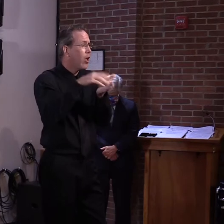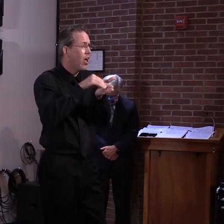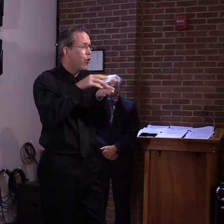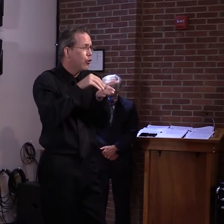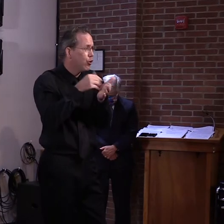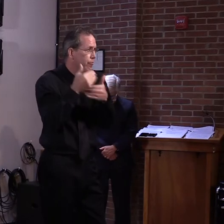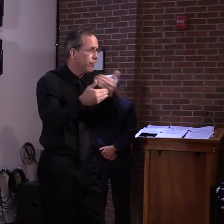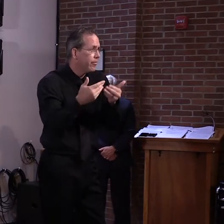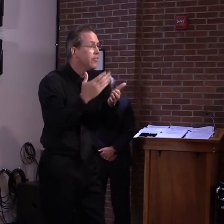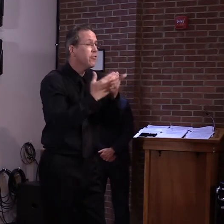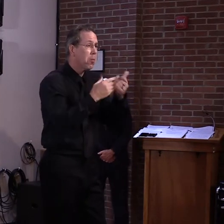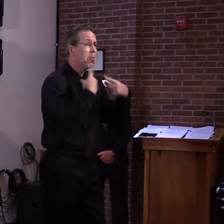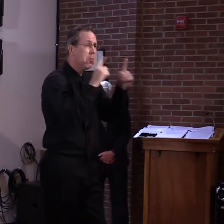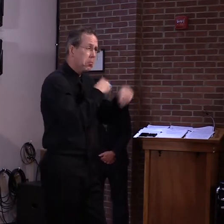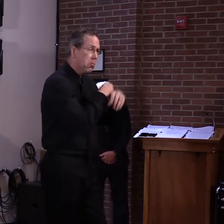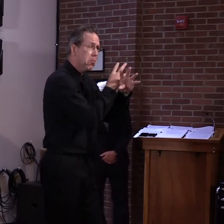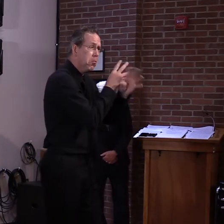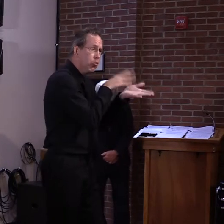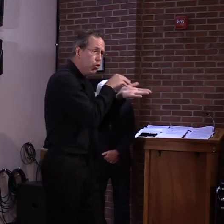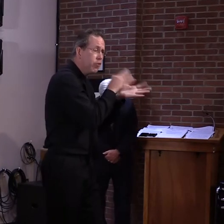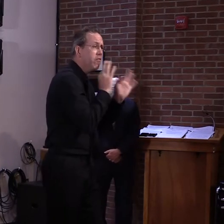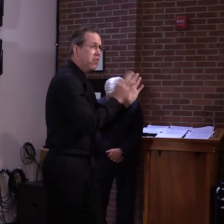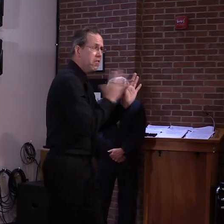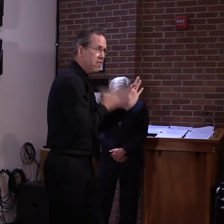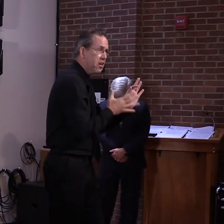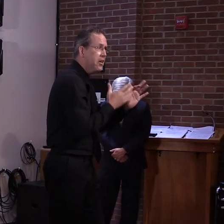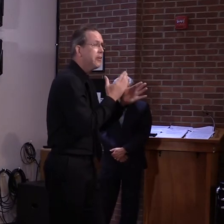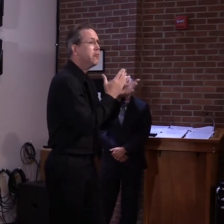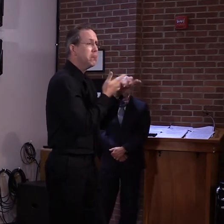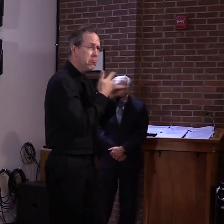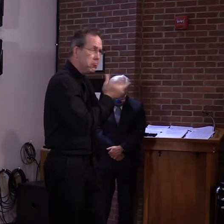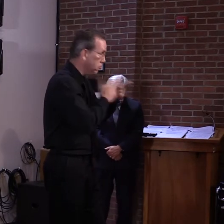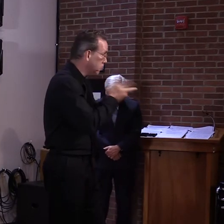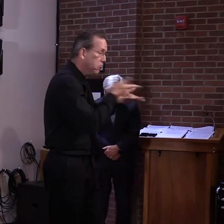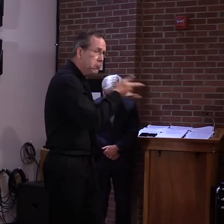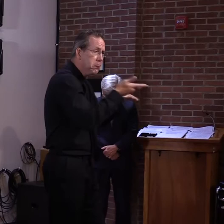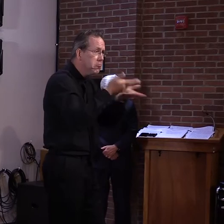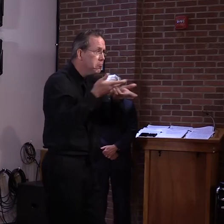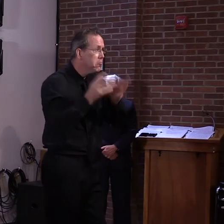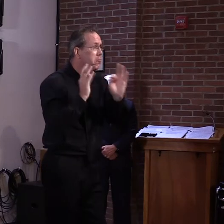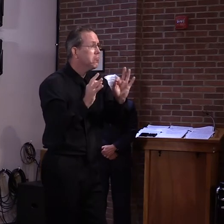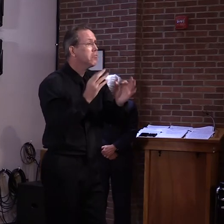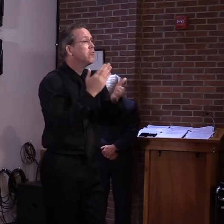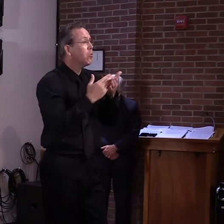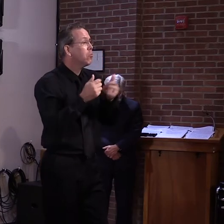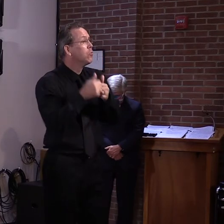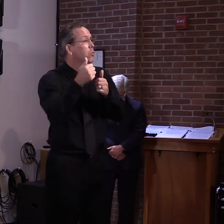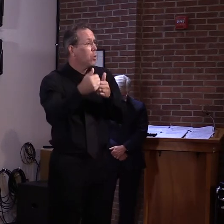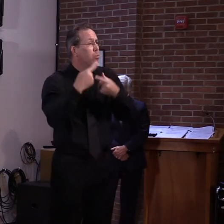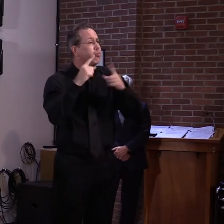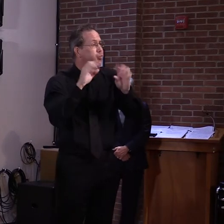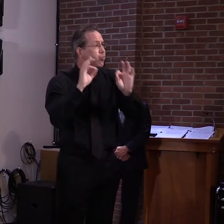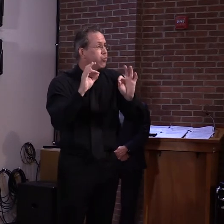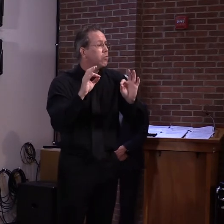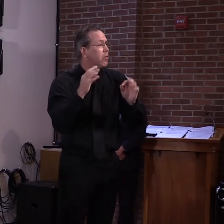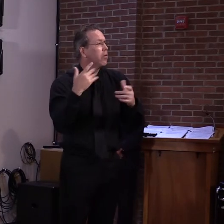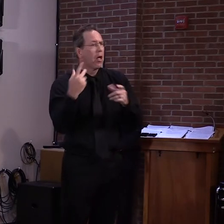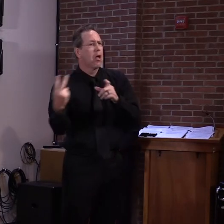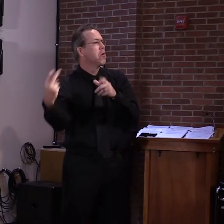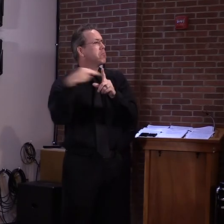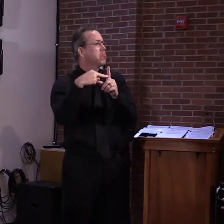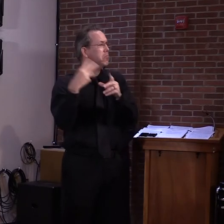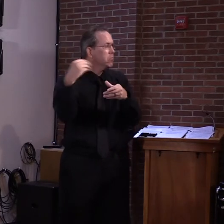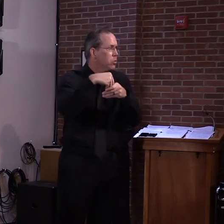that instruction, what we call formative assessment. And that's still a very critical approach, regardless of the methodology used.